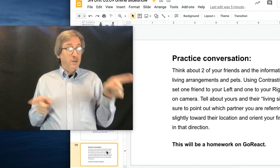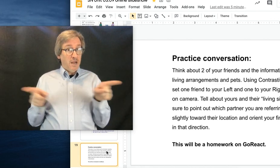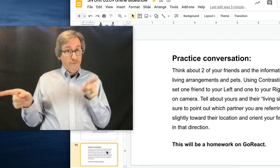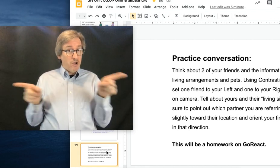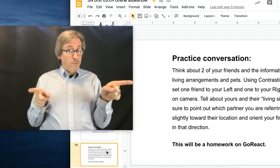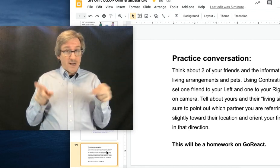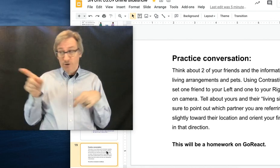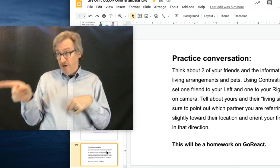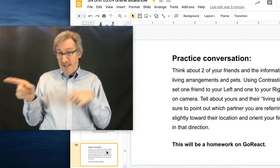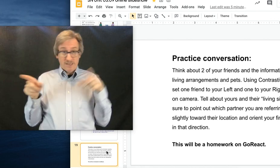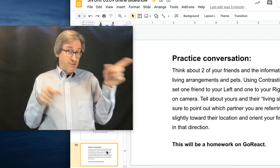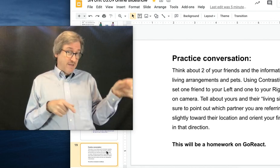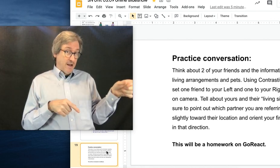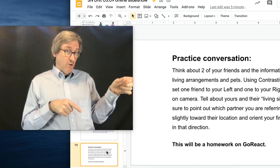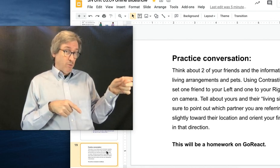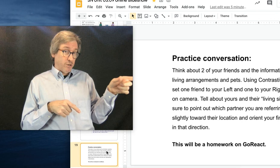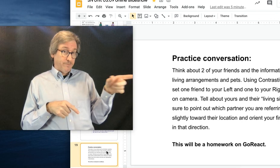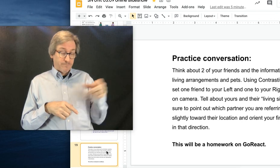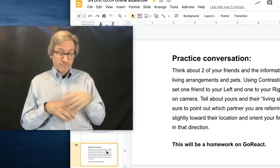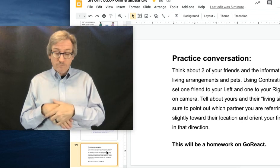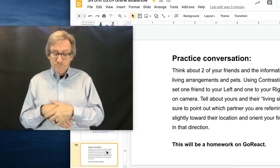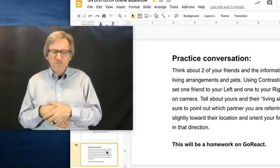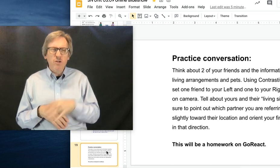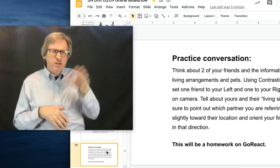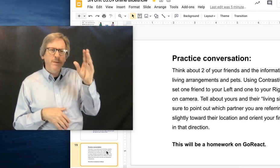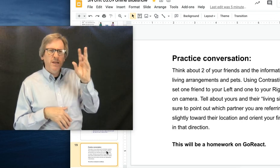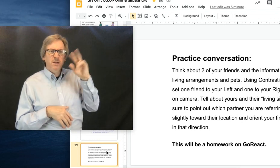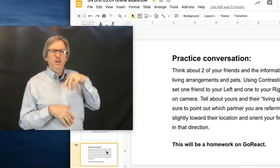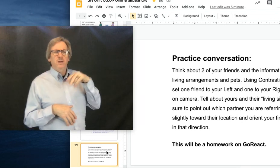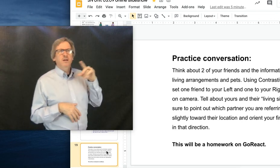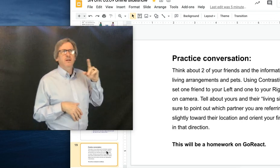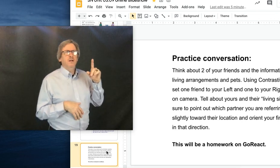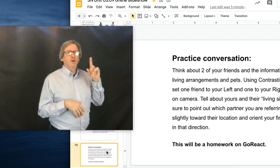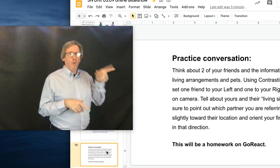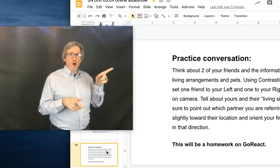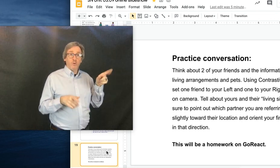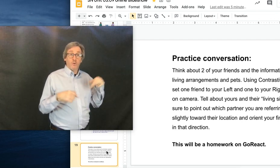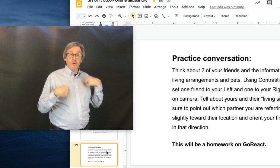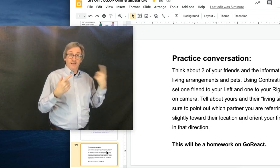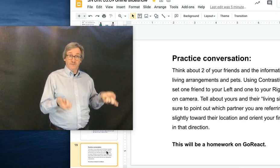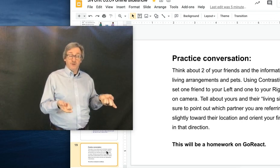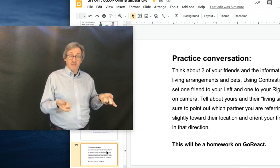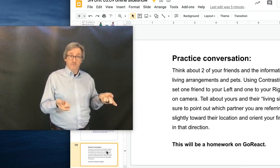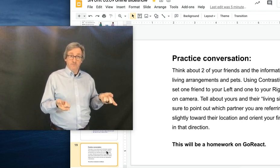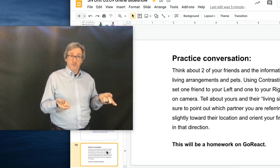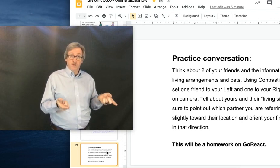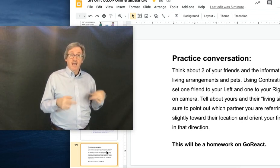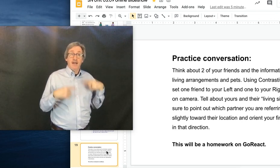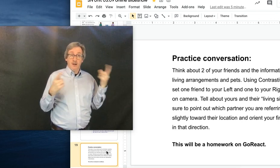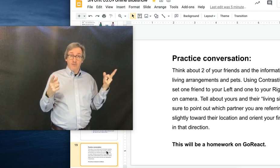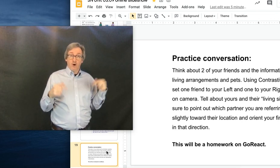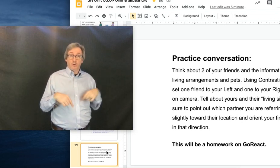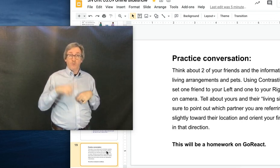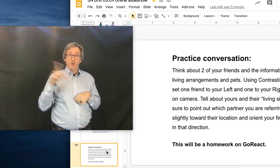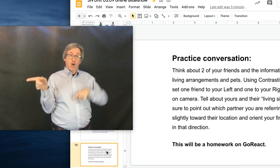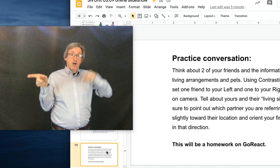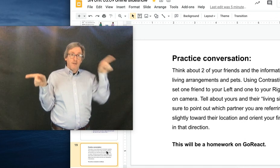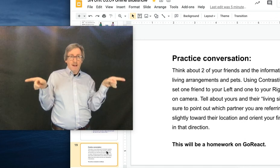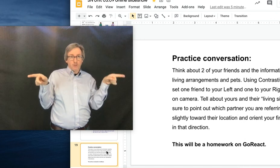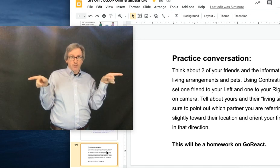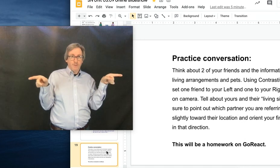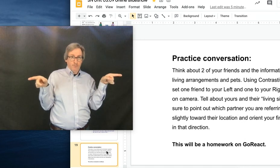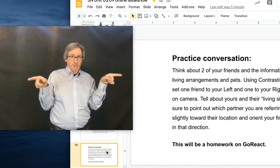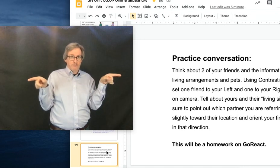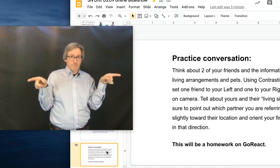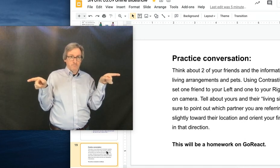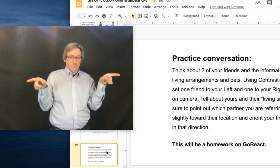you on the Go React, you're going to answer that homework. There's going to be one homework where you answer for yourself and another homework where you talk